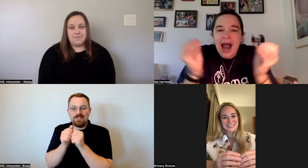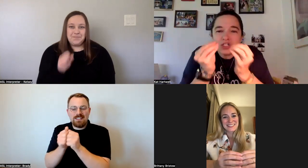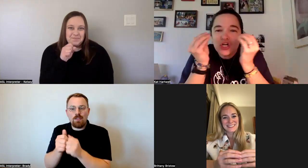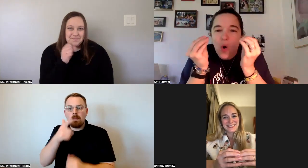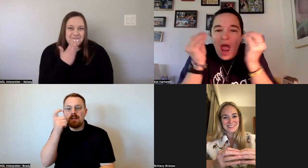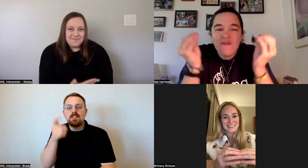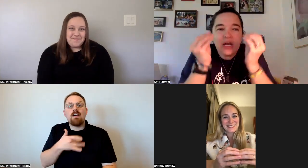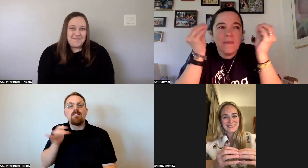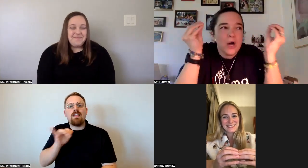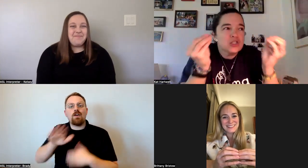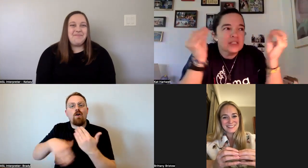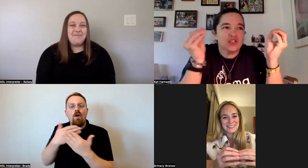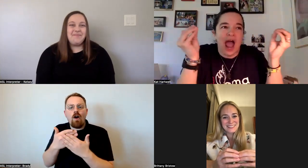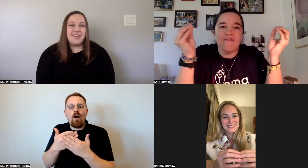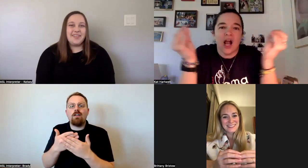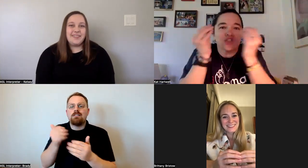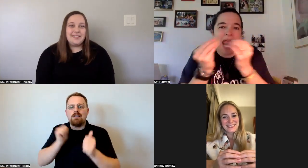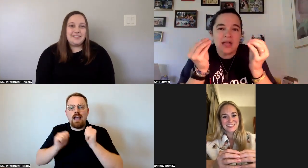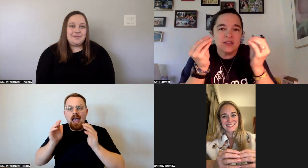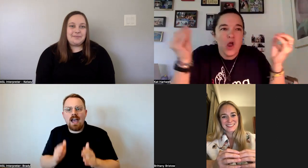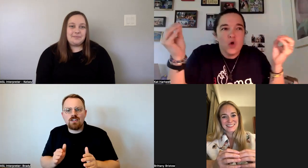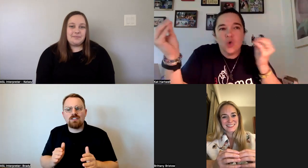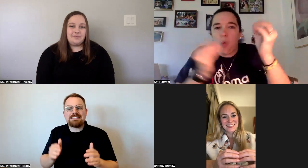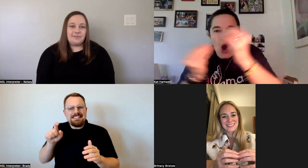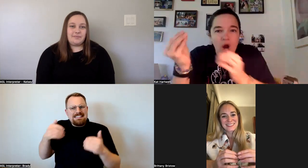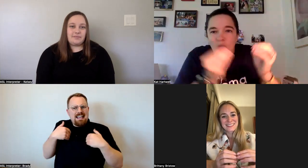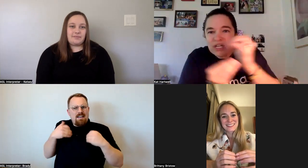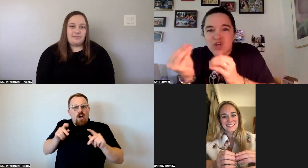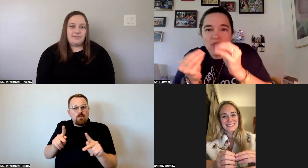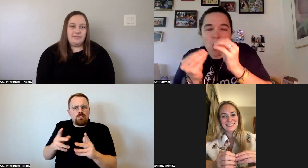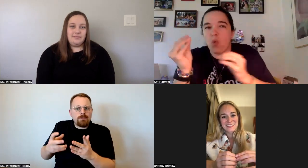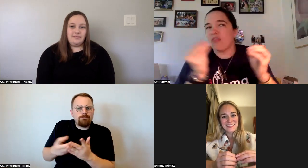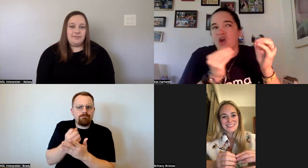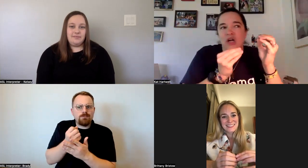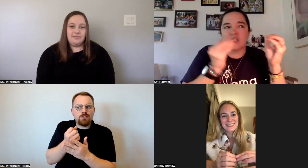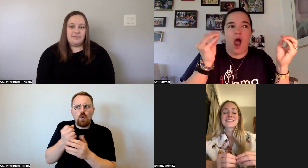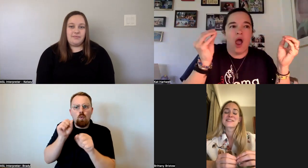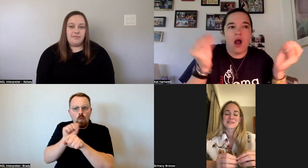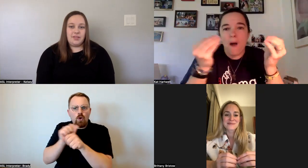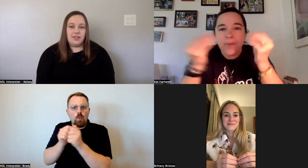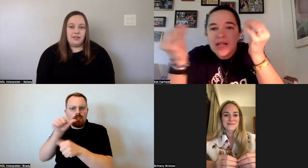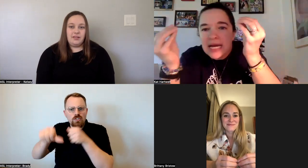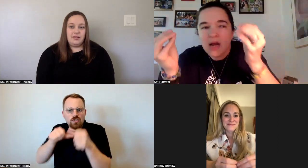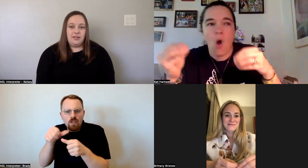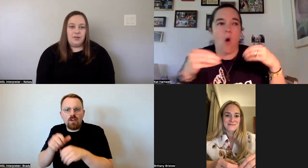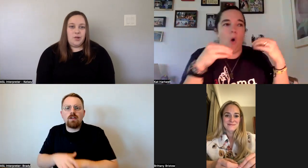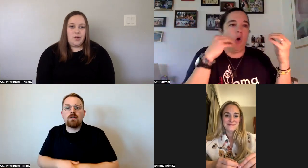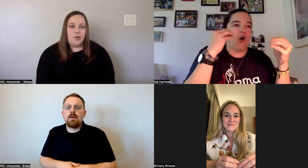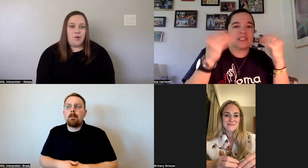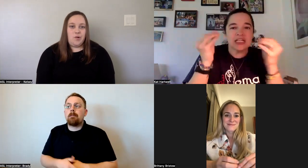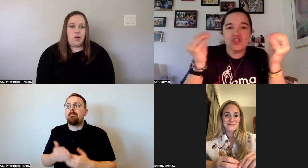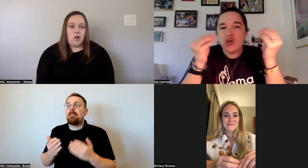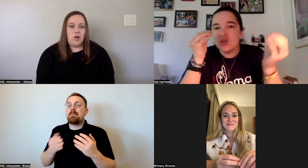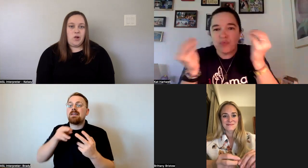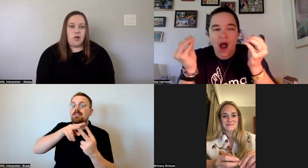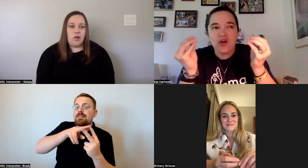every actor or every person should have like a chance to work with each other, whether the couple